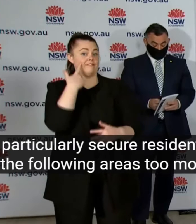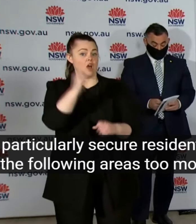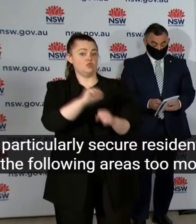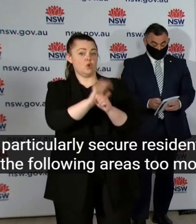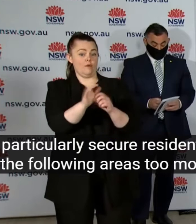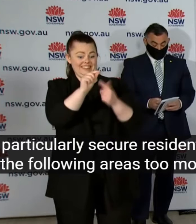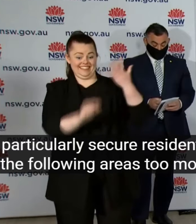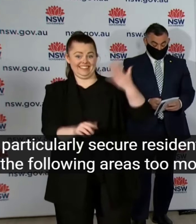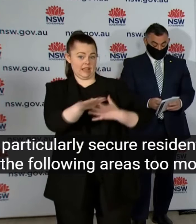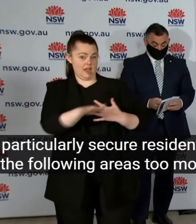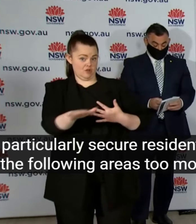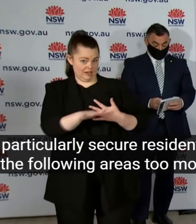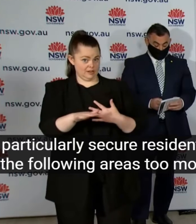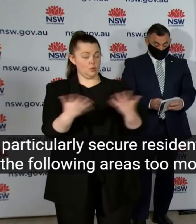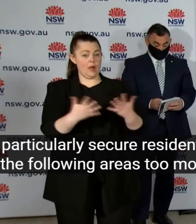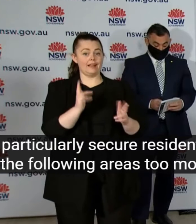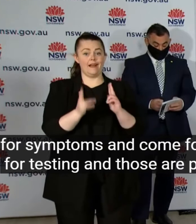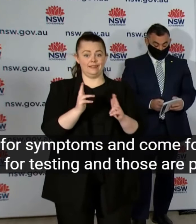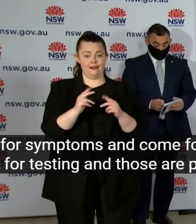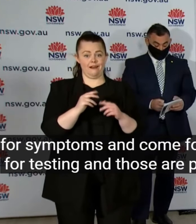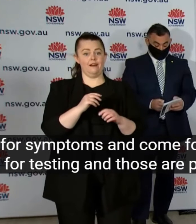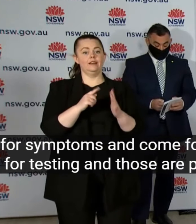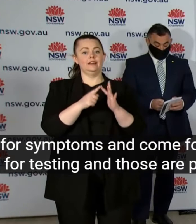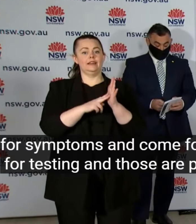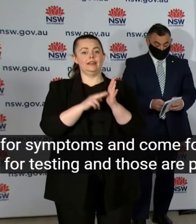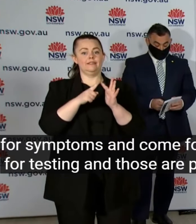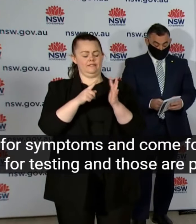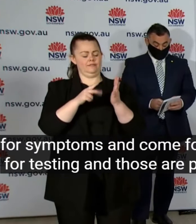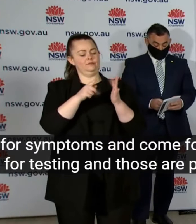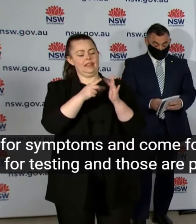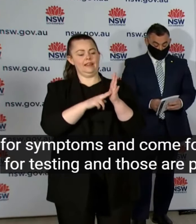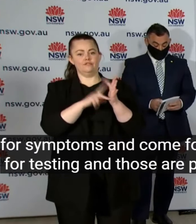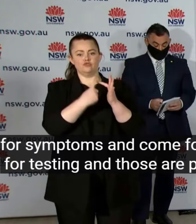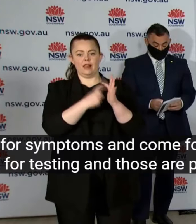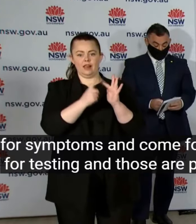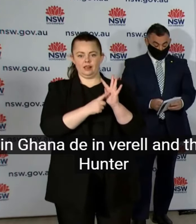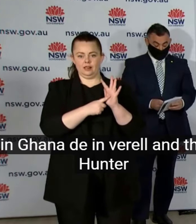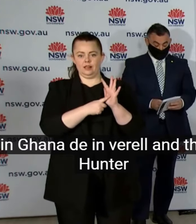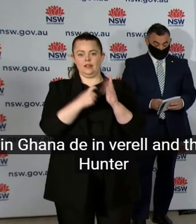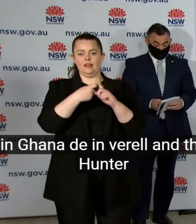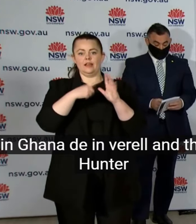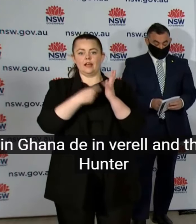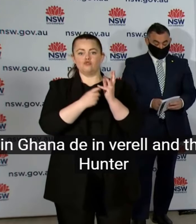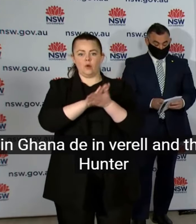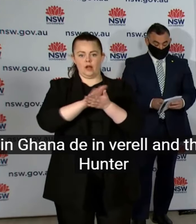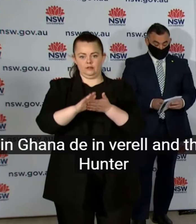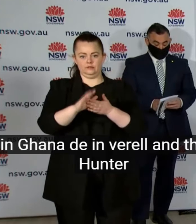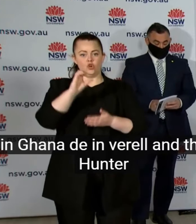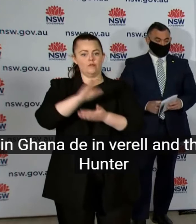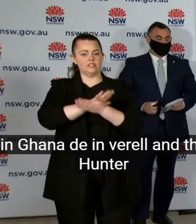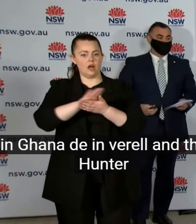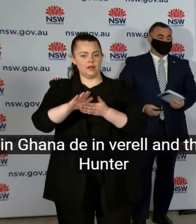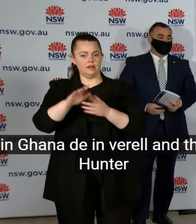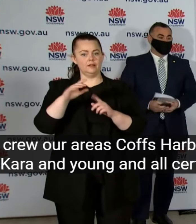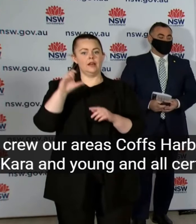for testing, and those are people in Gunnedah, Inverell and the Hunter-Karua areas, Coffs Harbour,